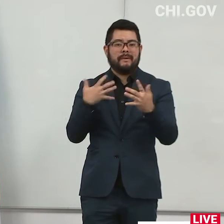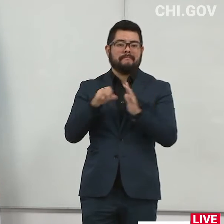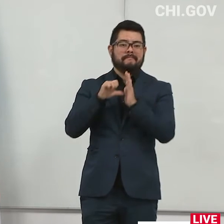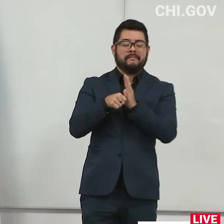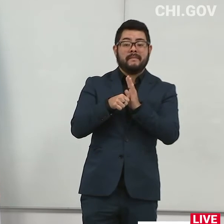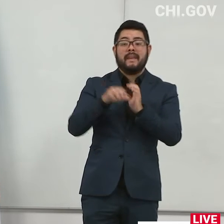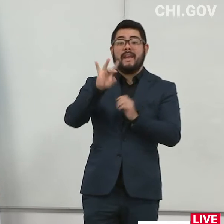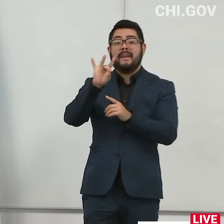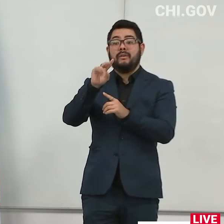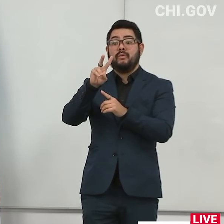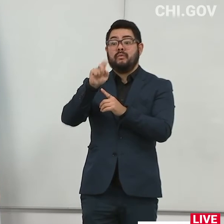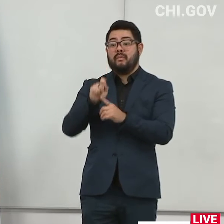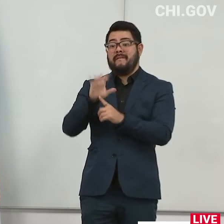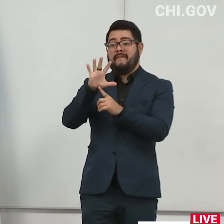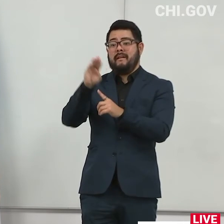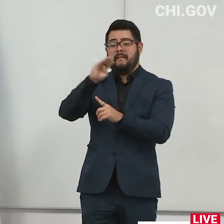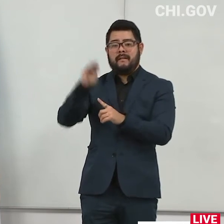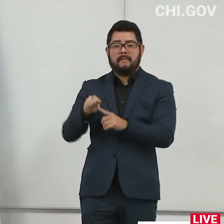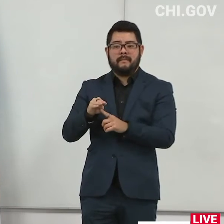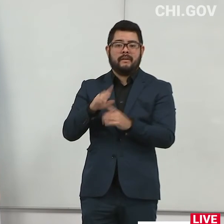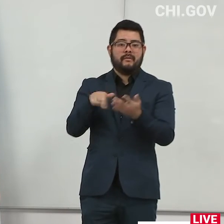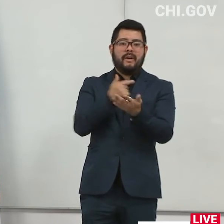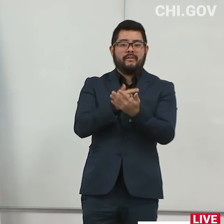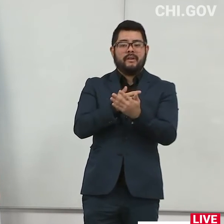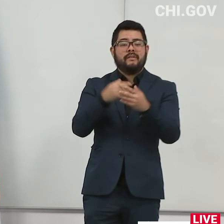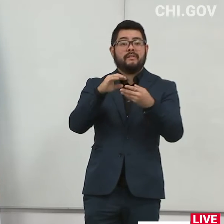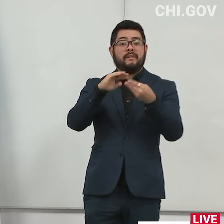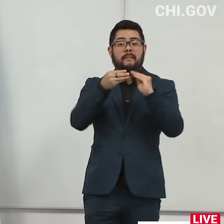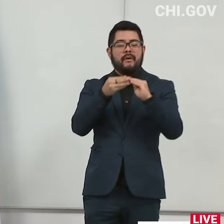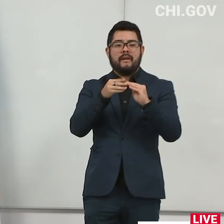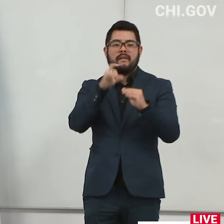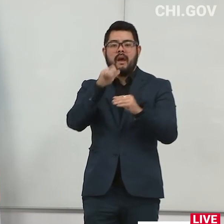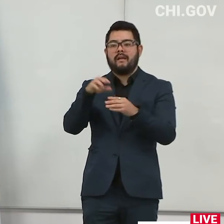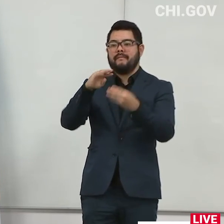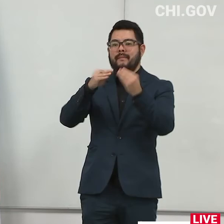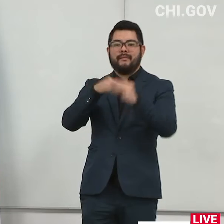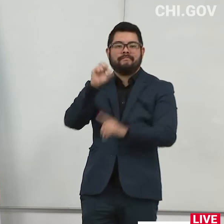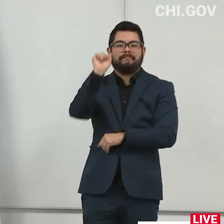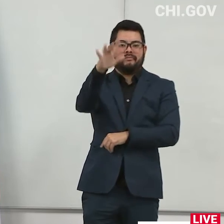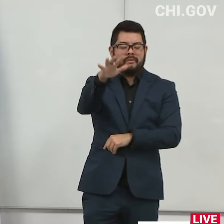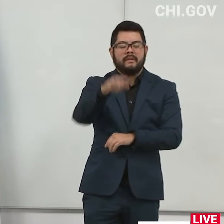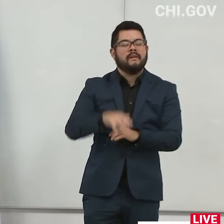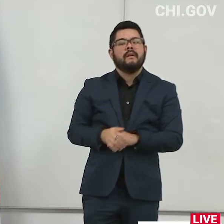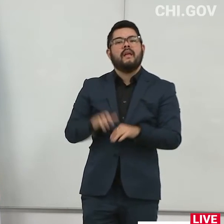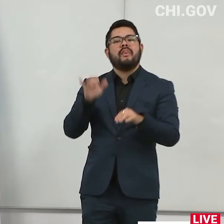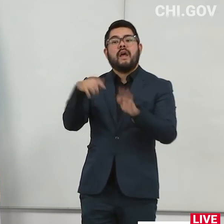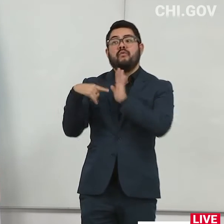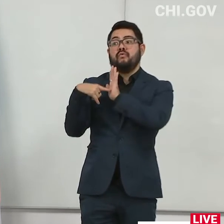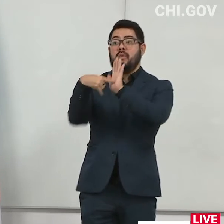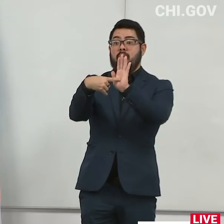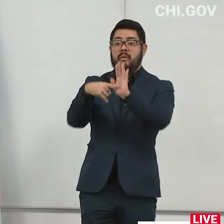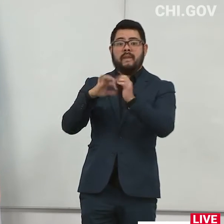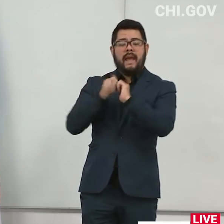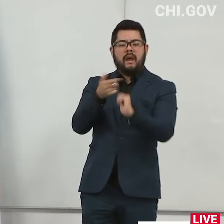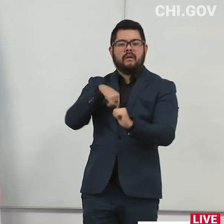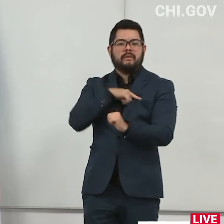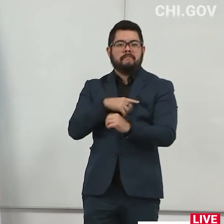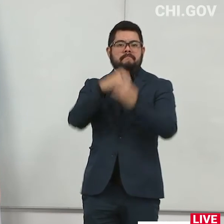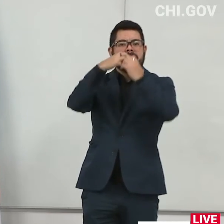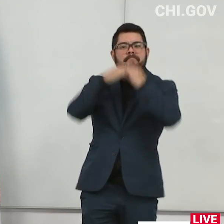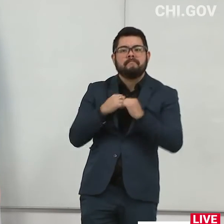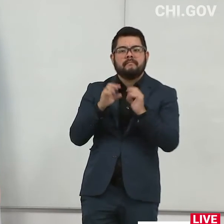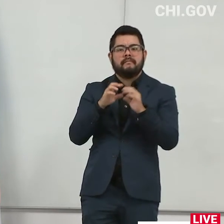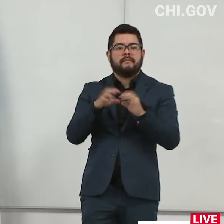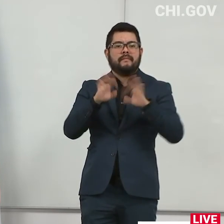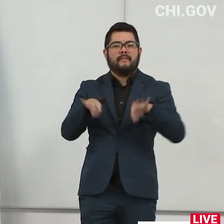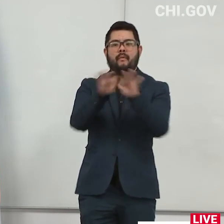82.5% graduation rate isn't just a statistic. It represents an important statement about how we value education